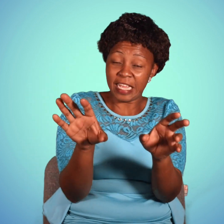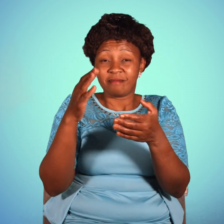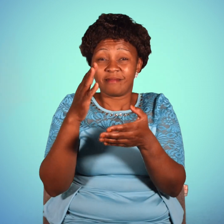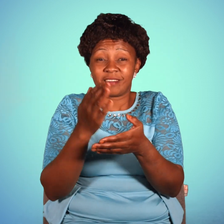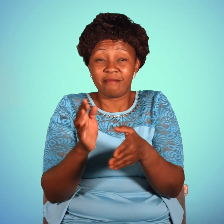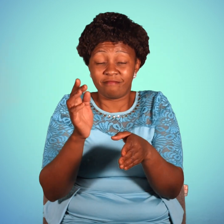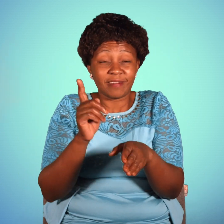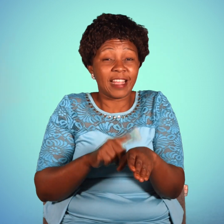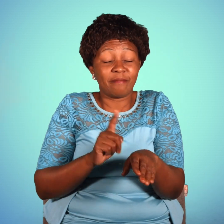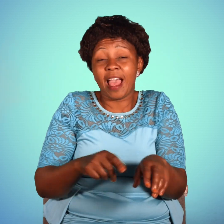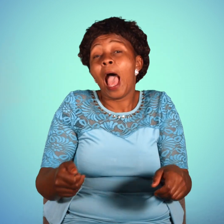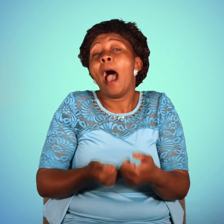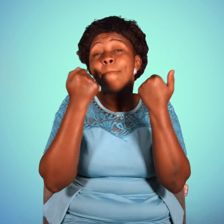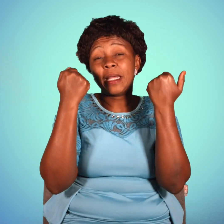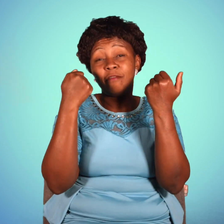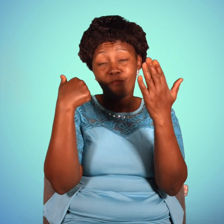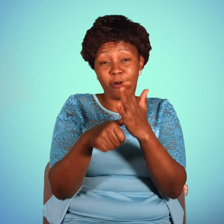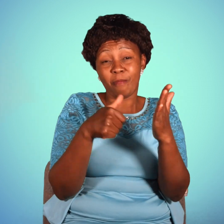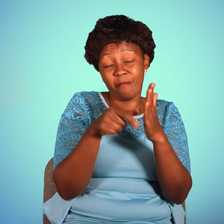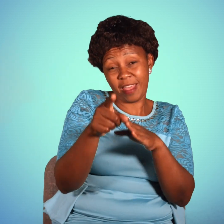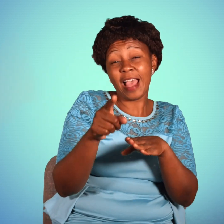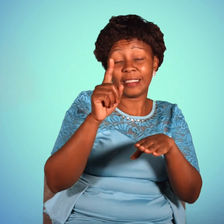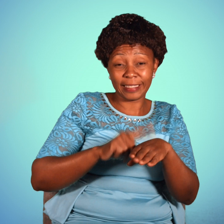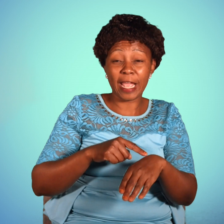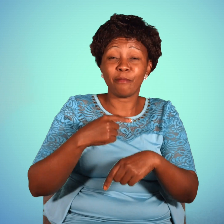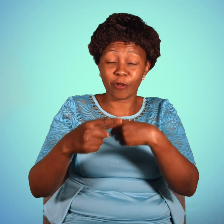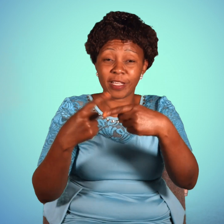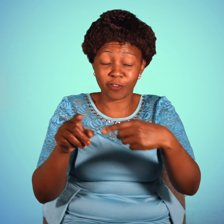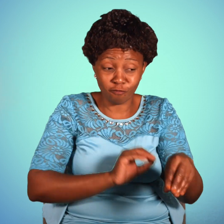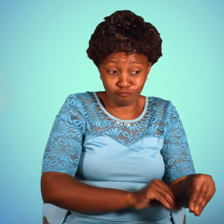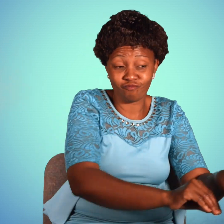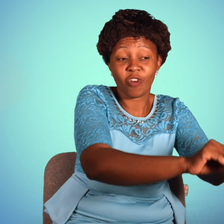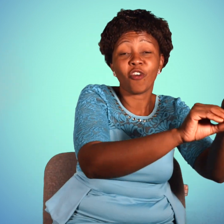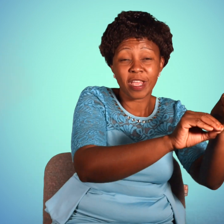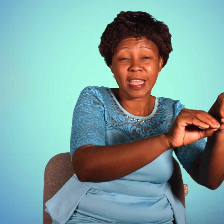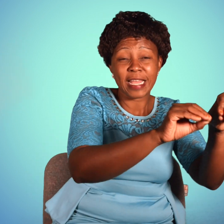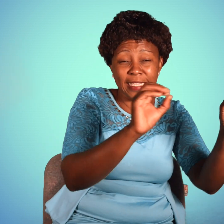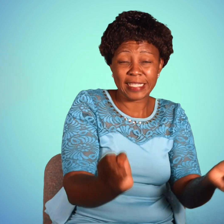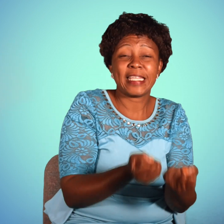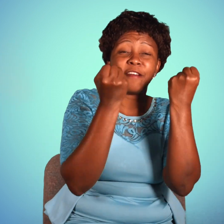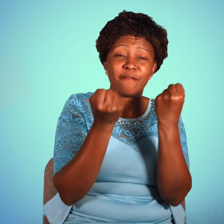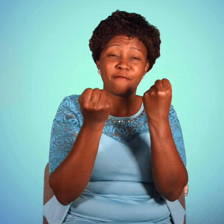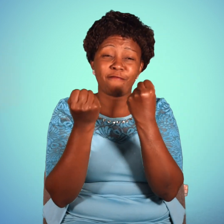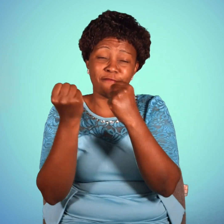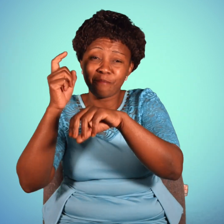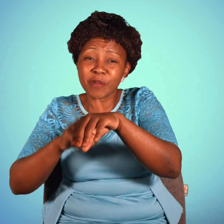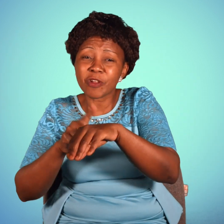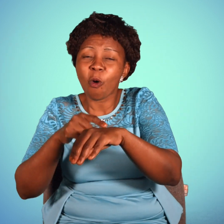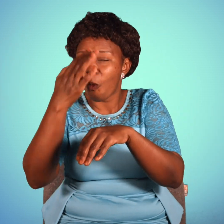It is likely for errors to occur during the process of tracking safe period, since menstrual cycle may change due